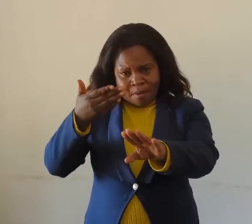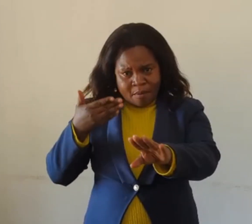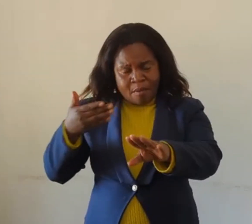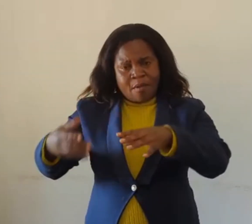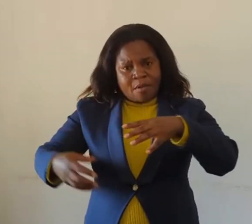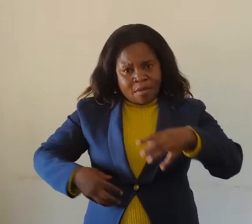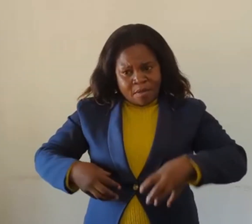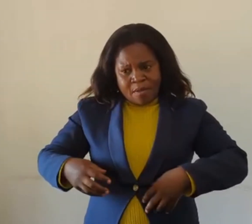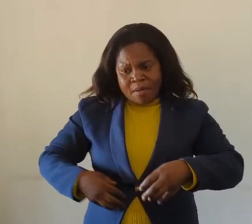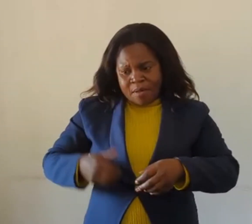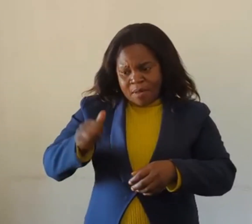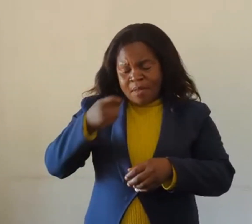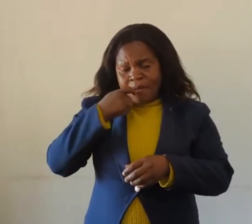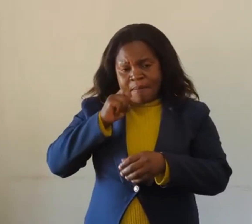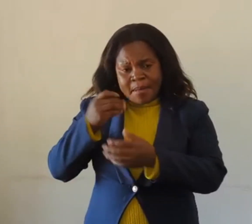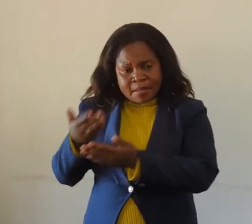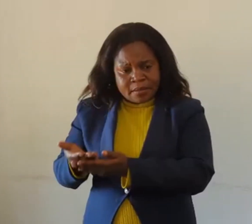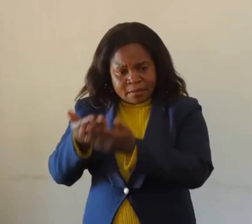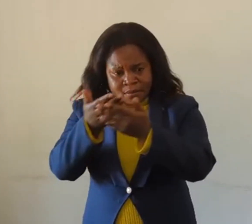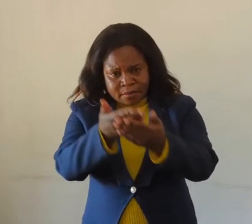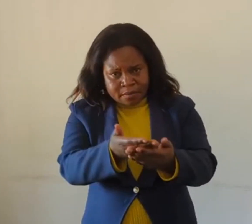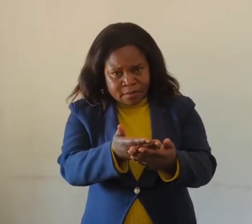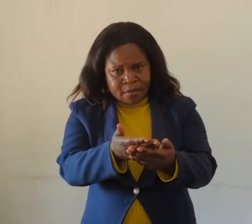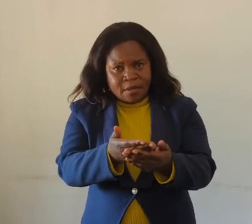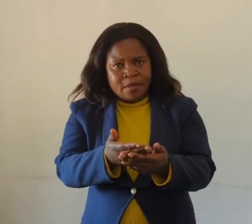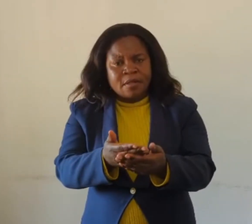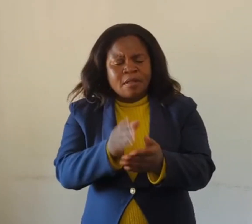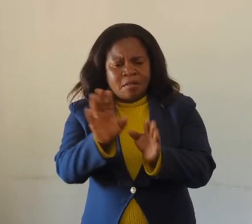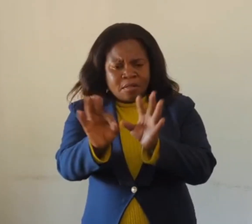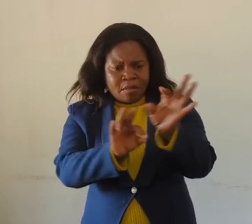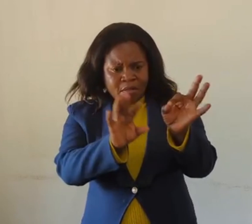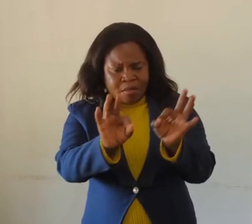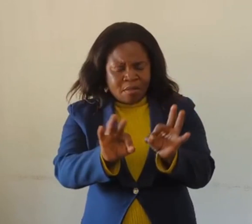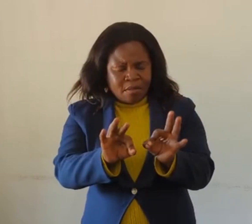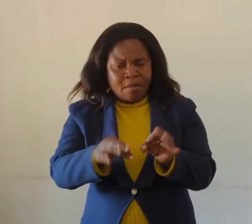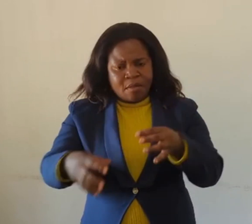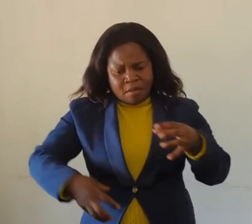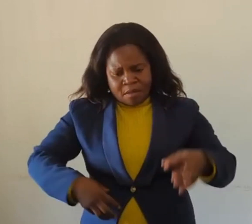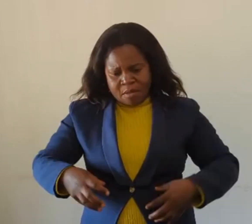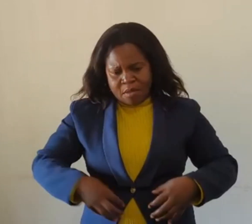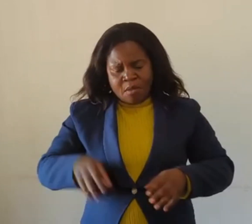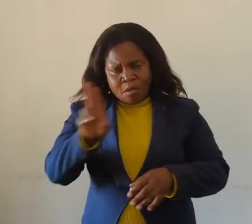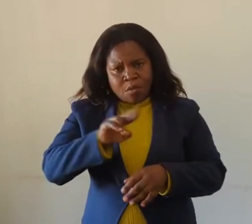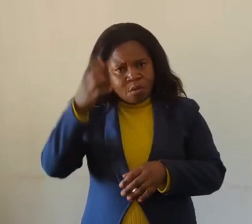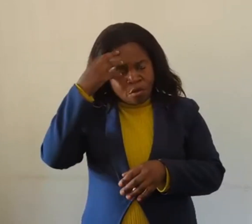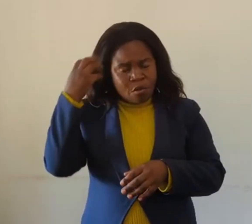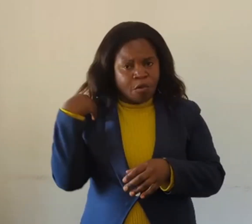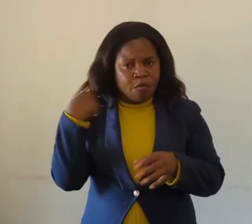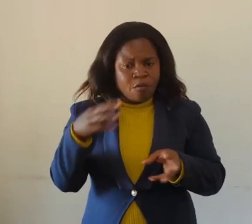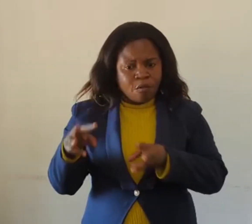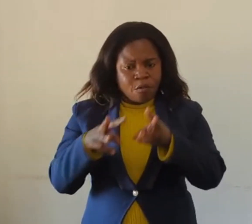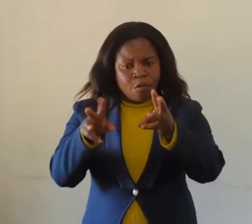they must submit a nomination petition using the official form and procedure required by the